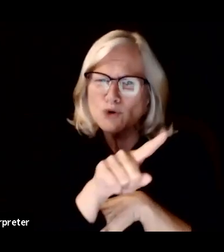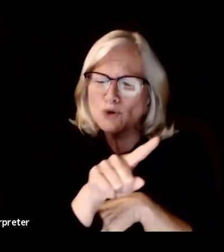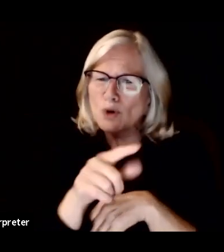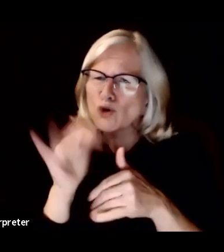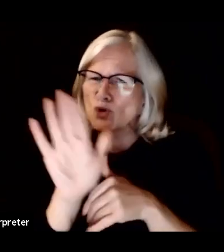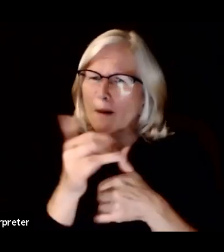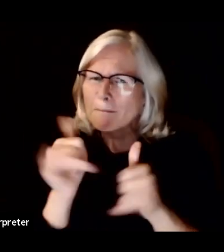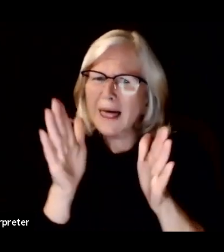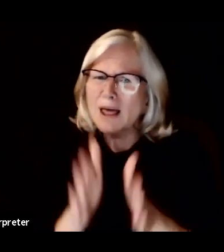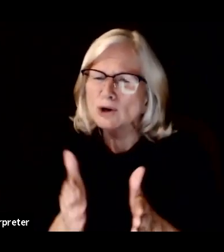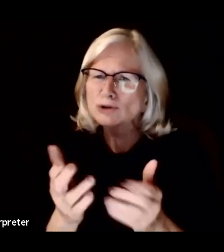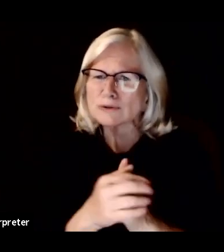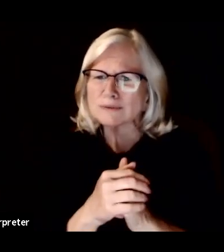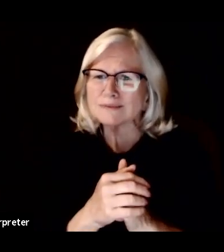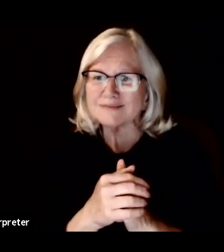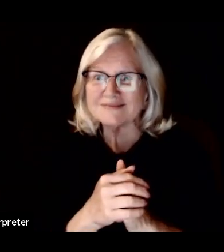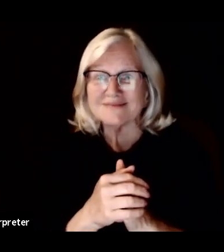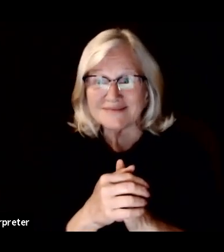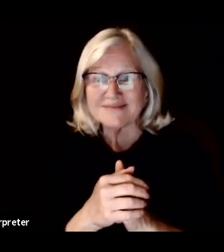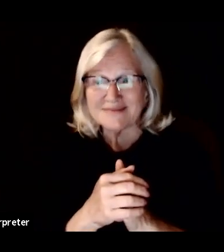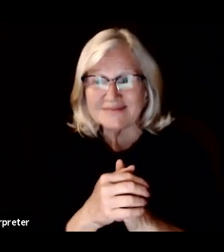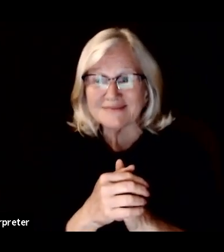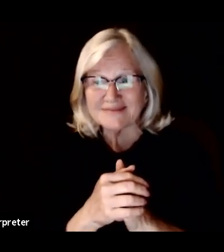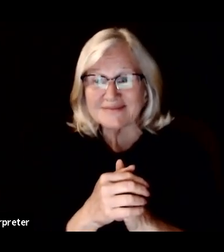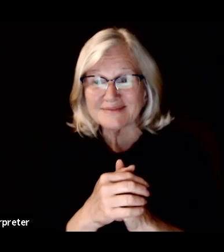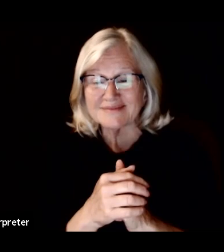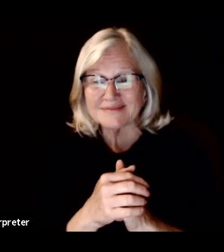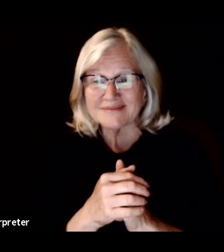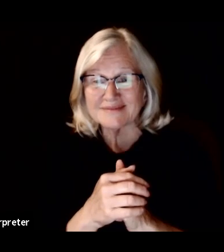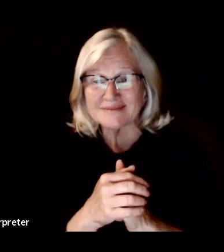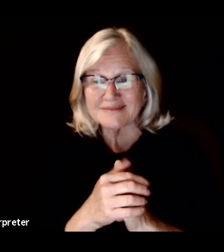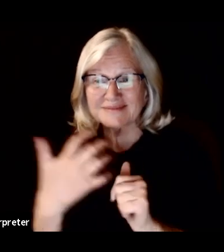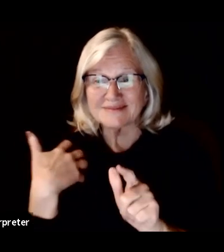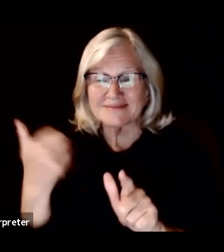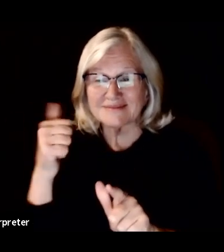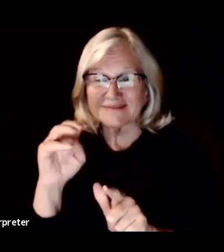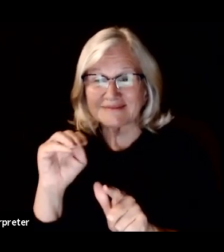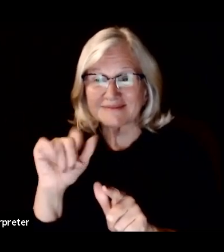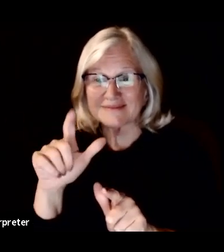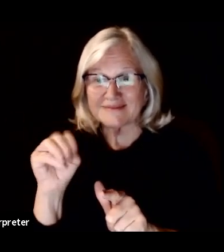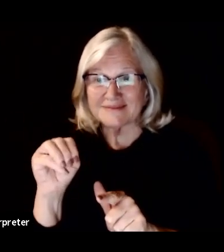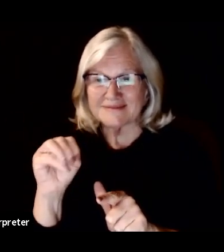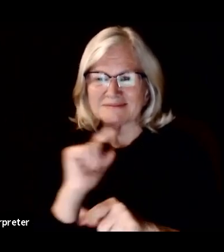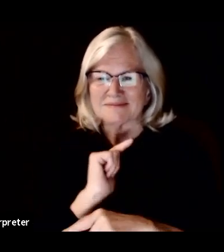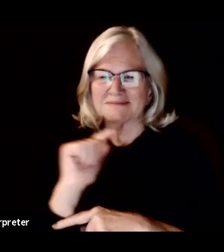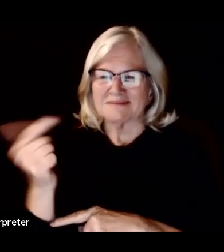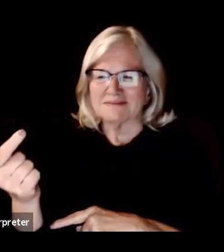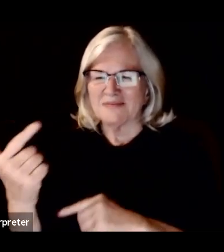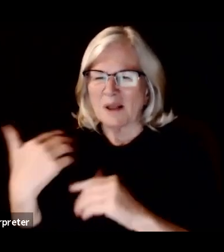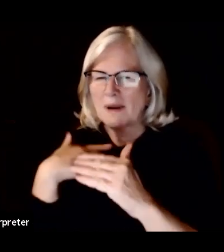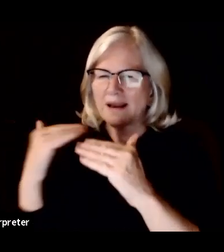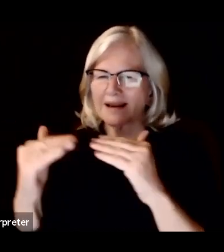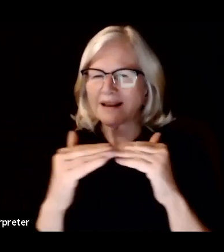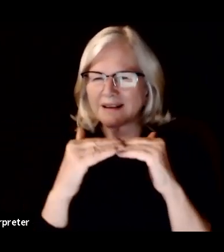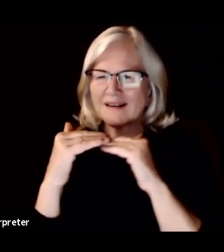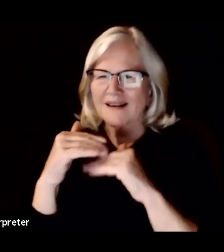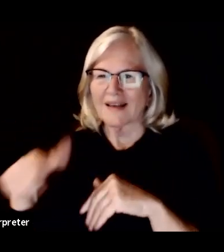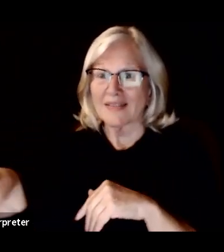Well, I might defer to my colleagues who actually have kids as well.